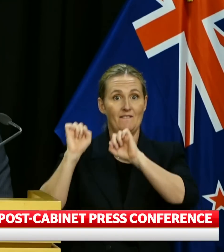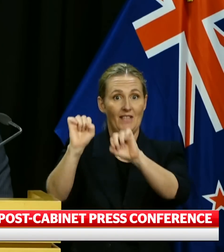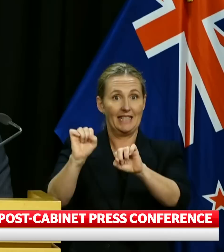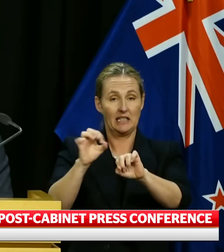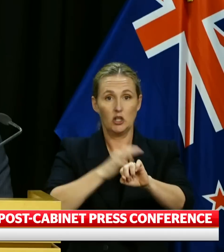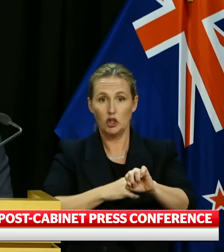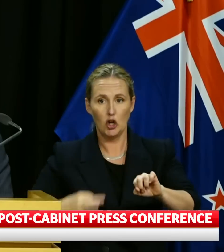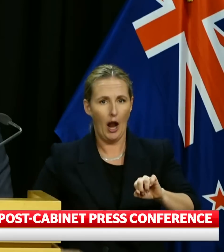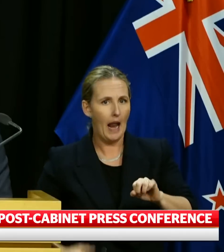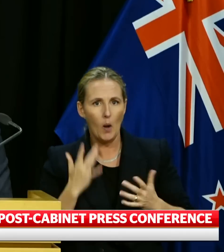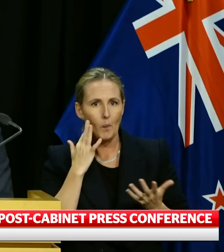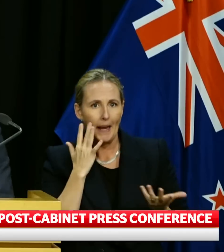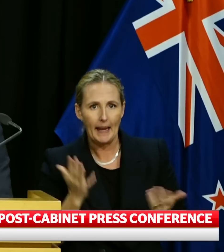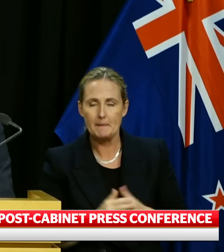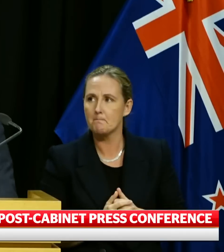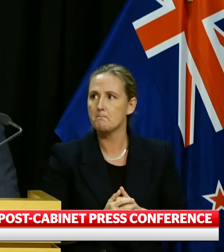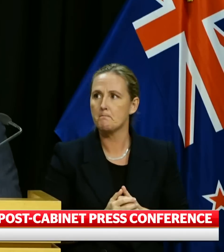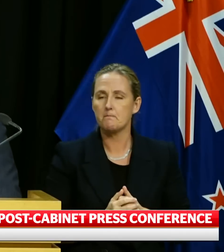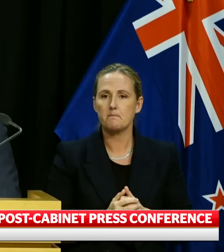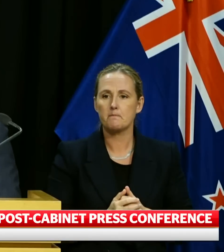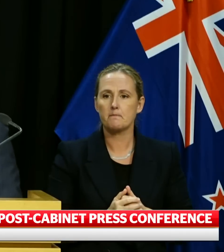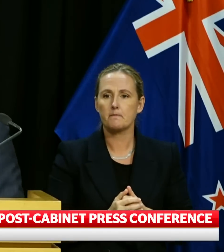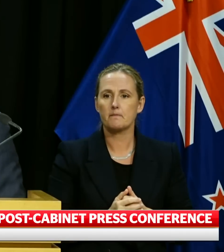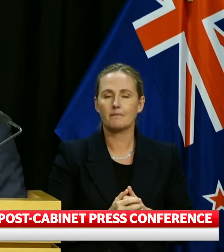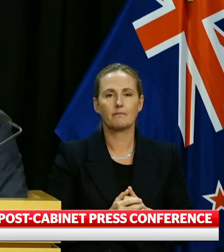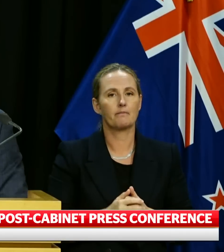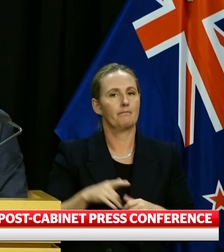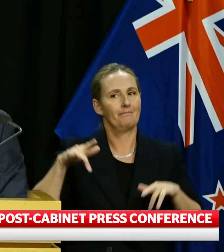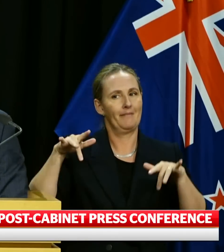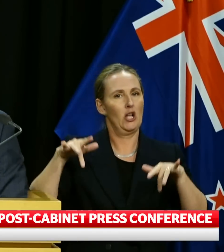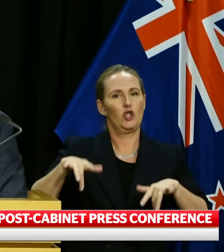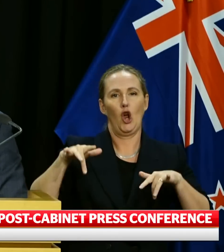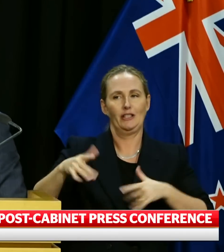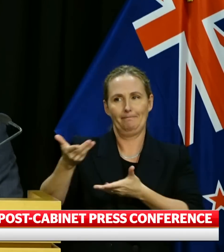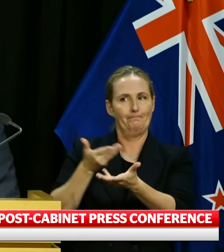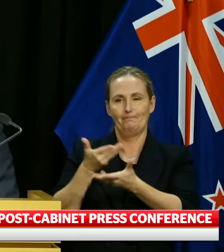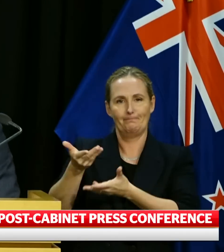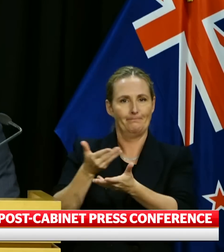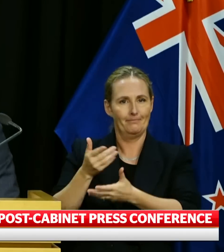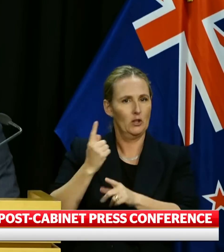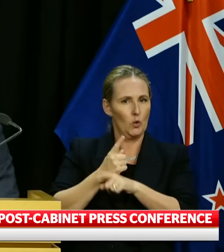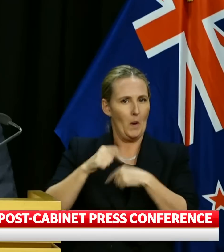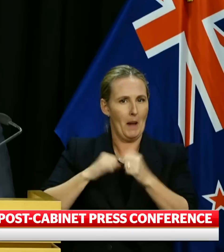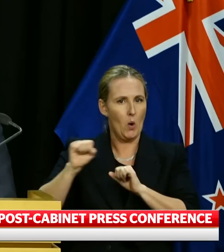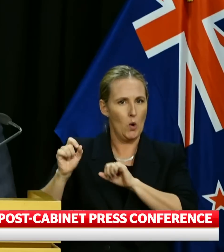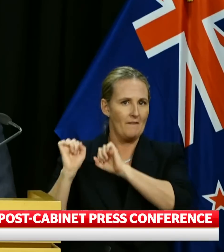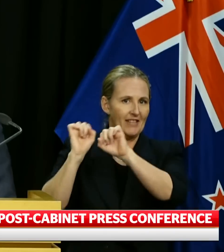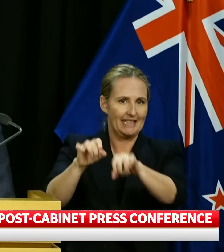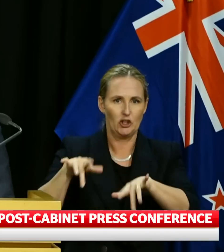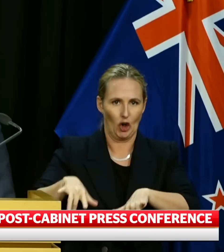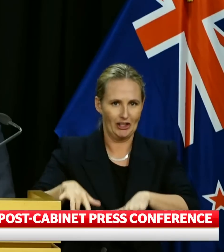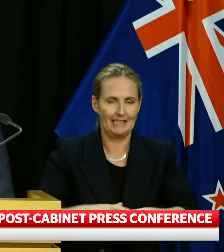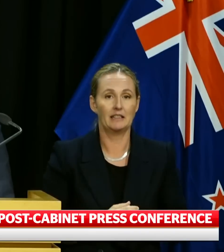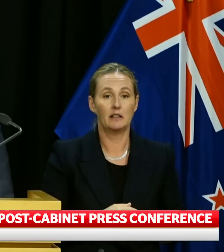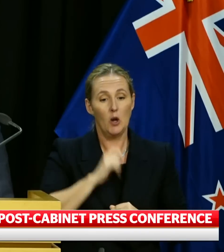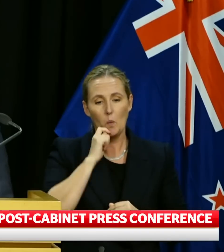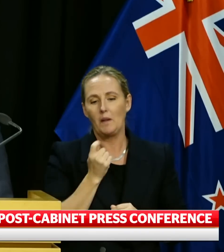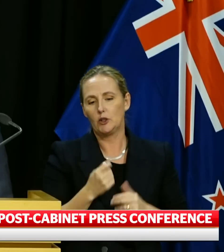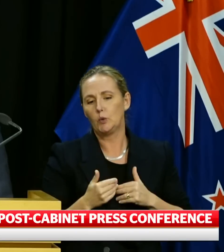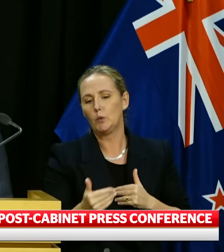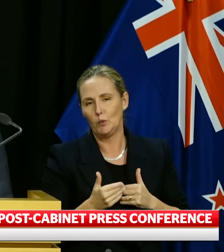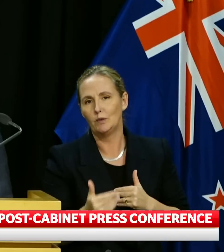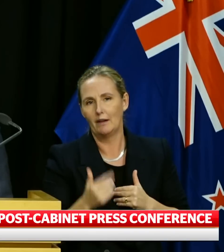as a result of that? We haven't had an opportunity to have a thorough debrief of the visit yet, but of course we'll be doing that in the next few days. I